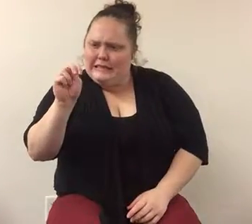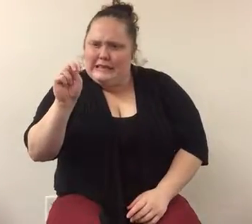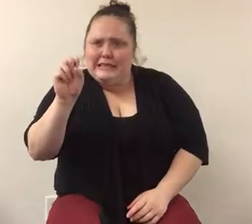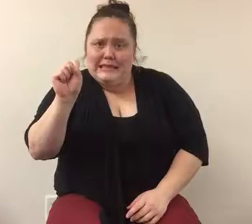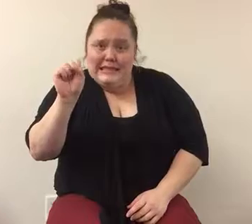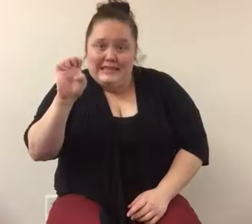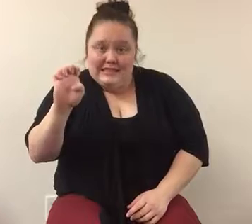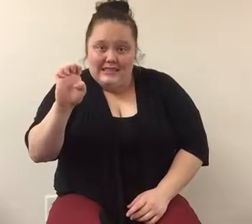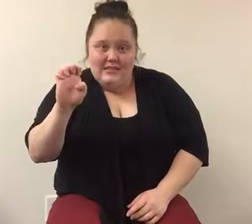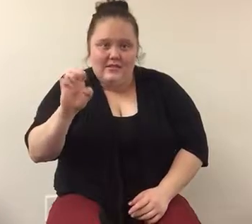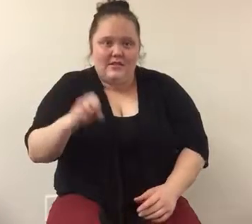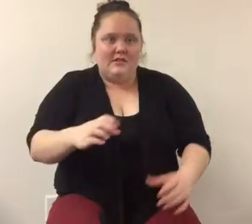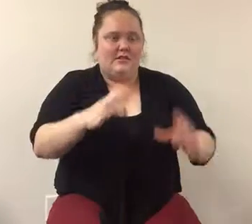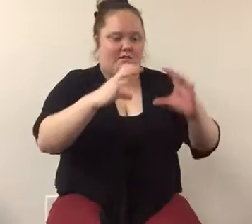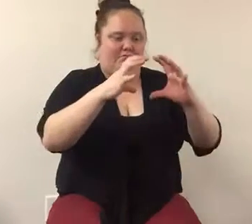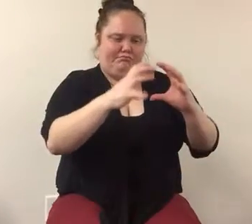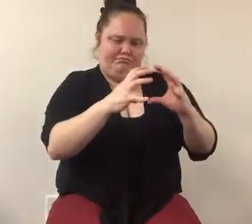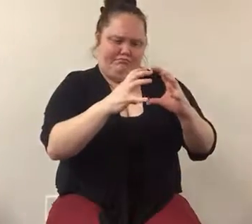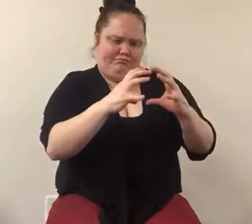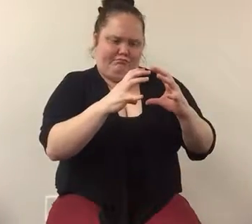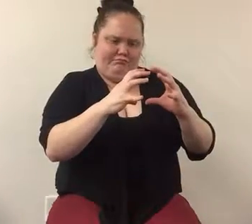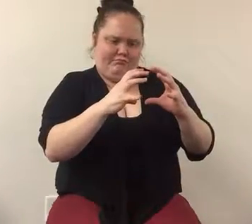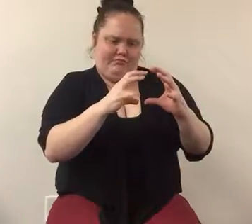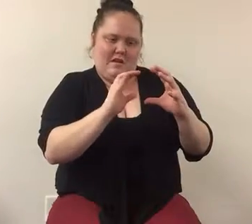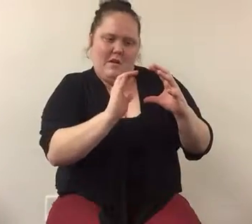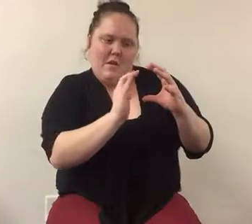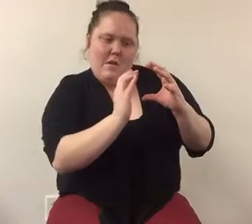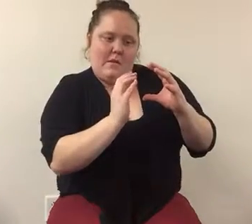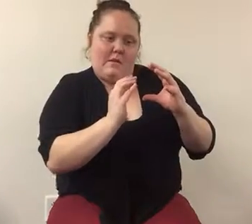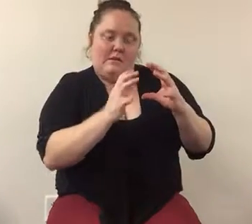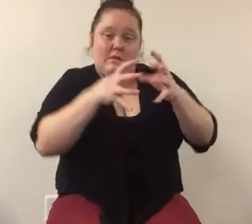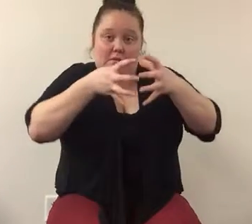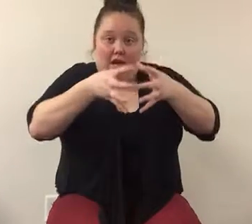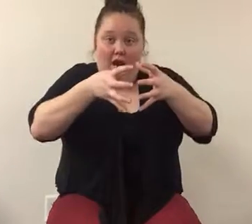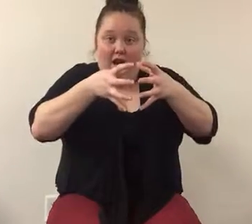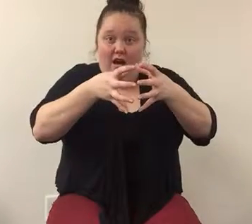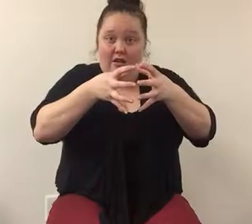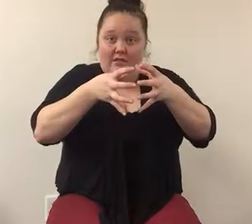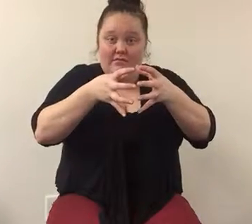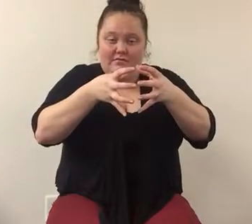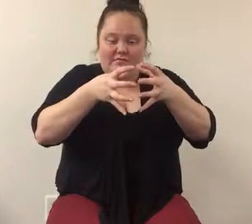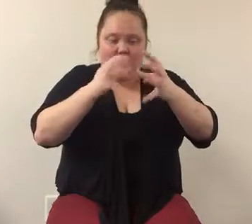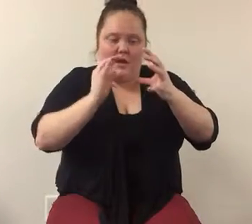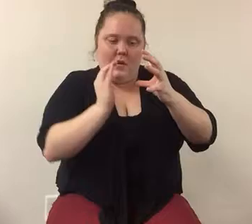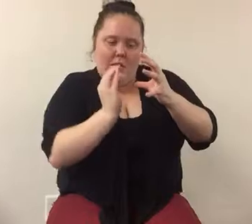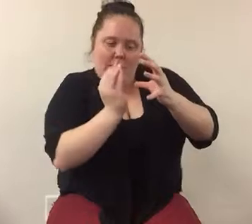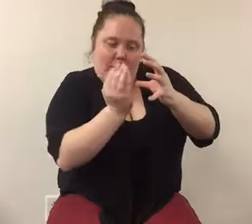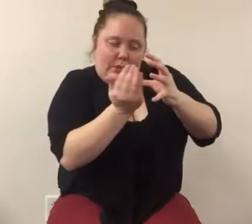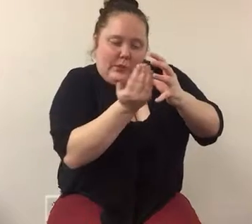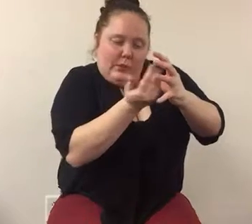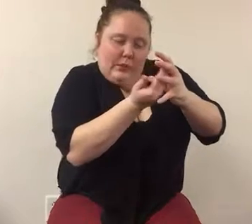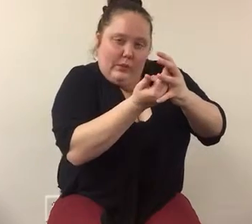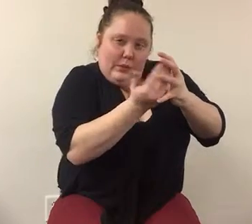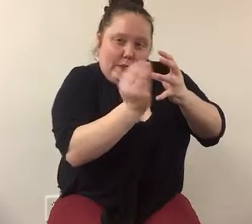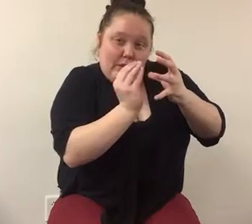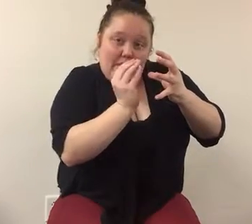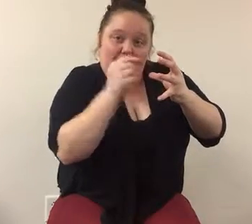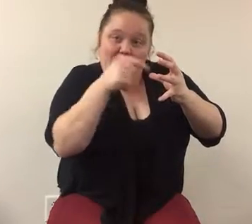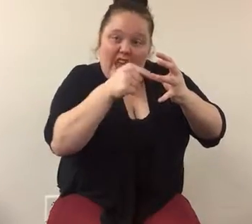millimeters thick. So that's sort of a big object being removed through a small incision. So in